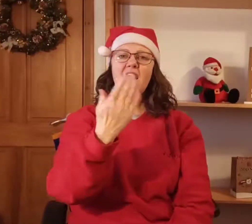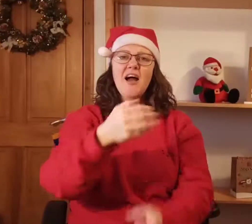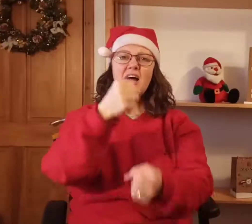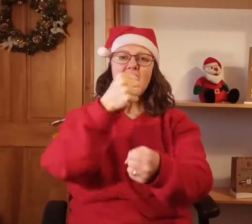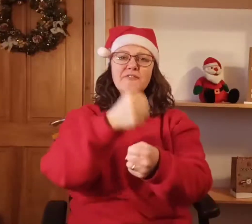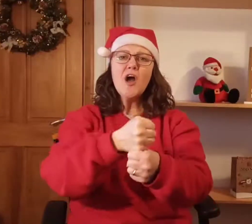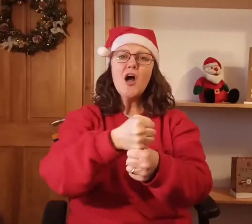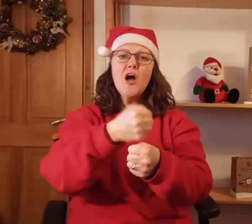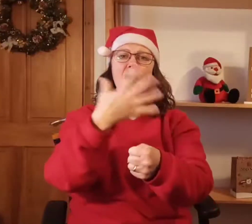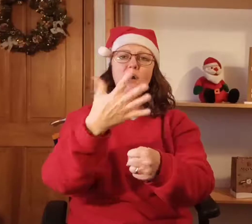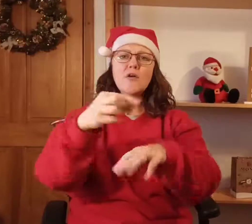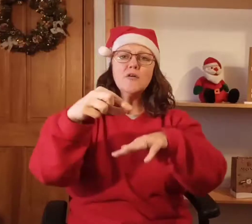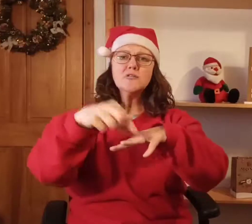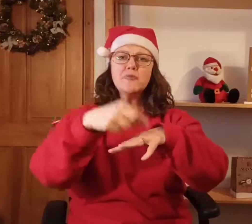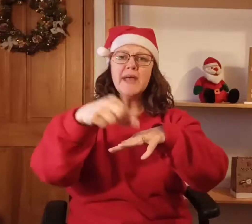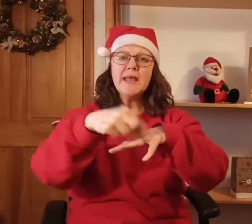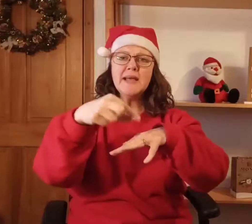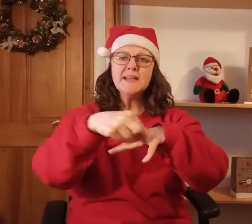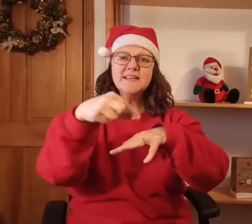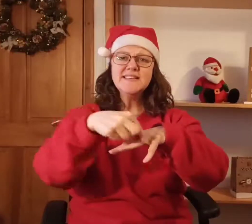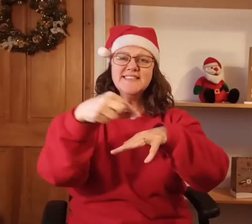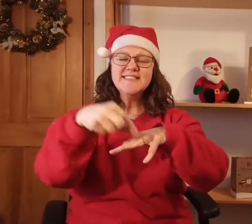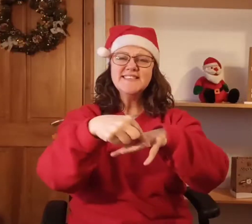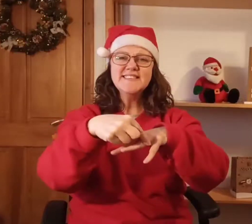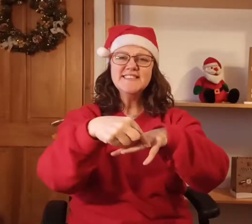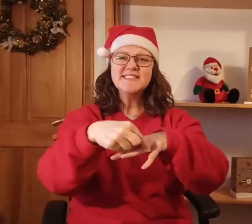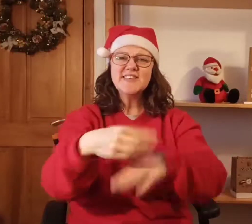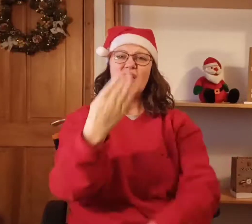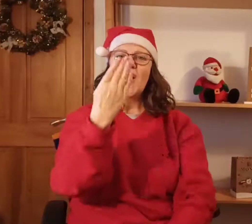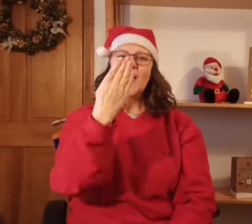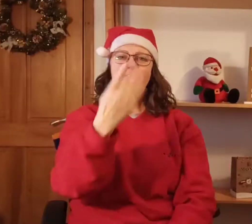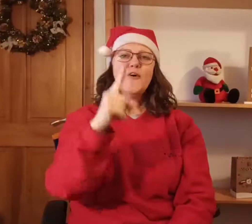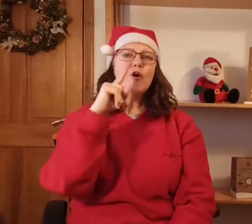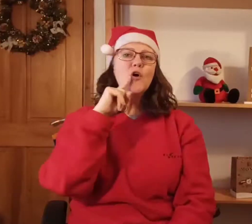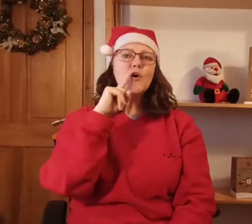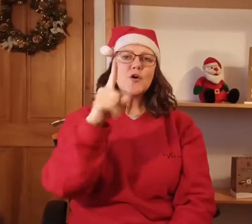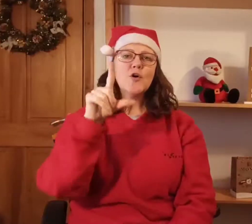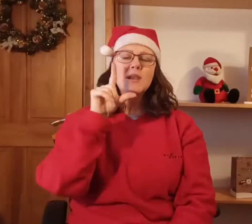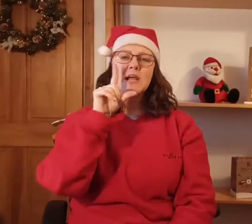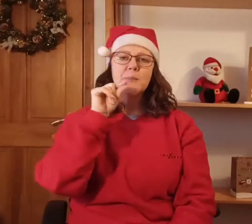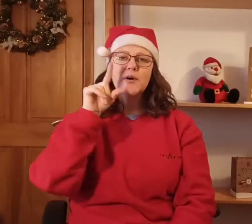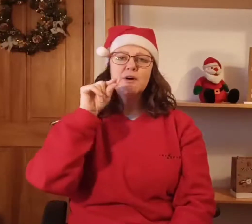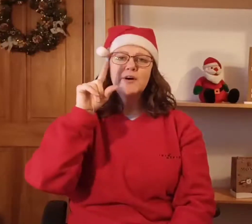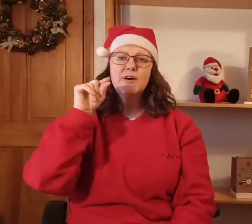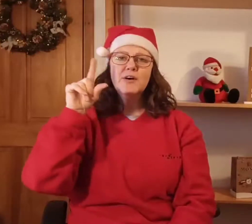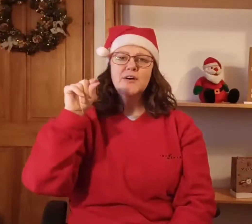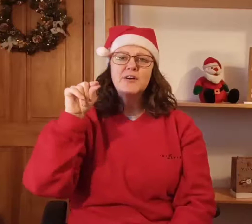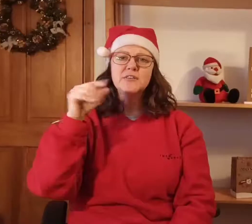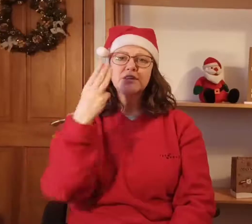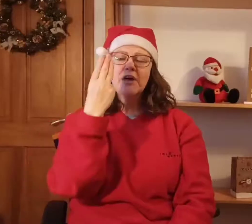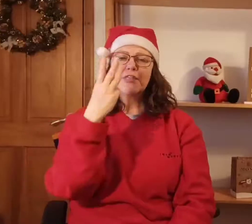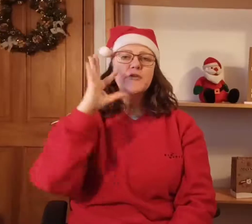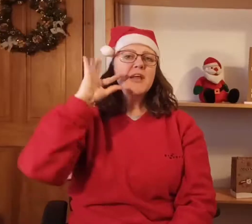Five gold rings Four calling birds Three